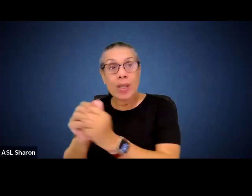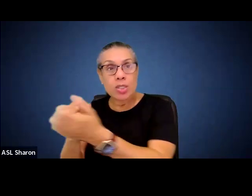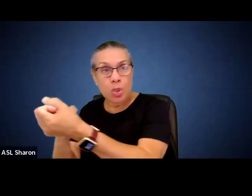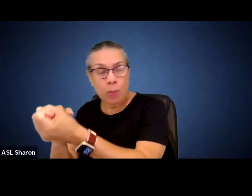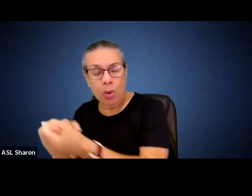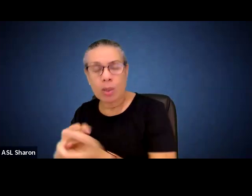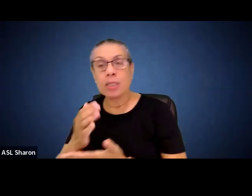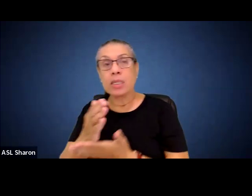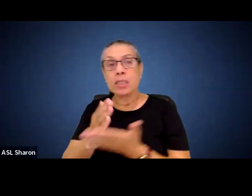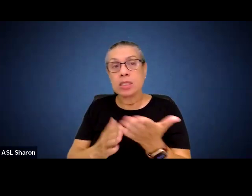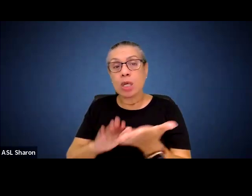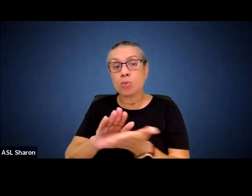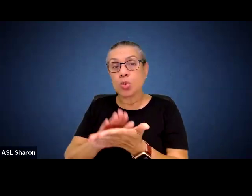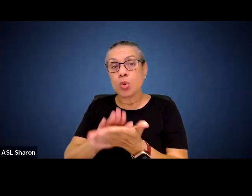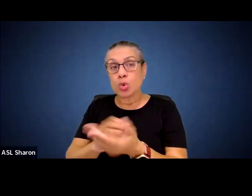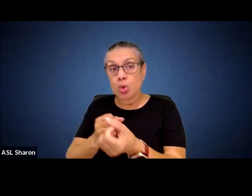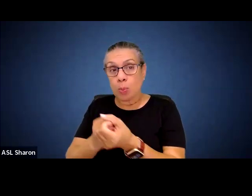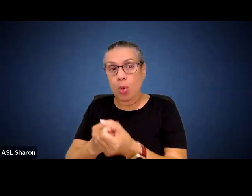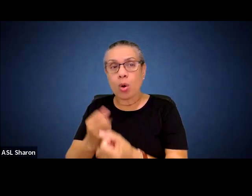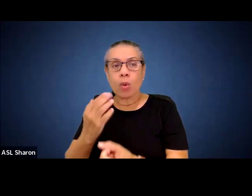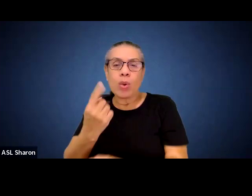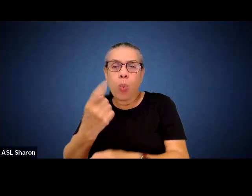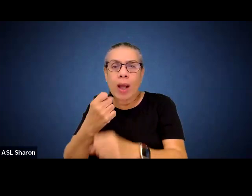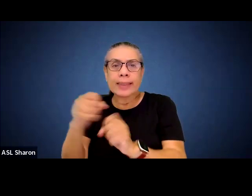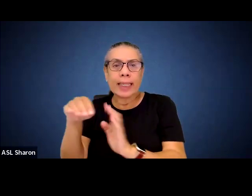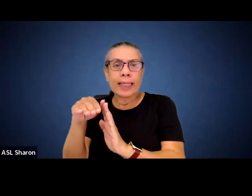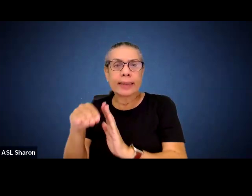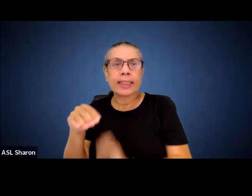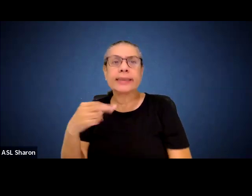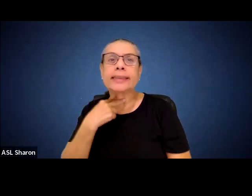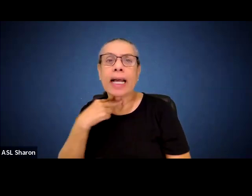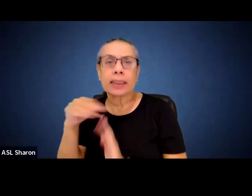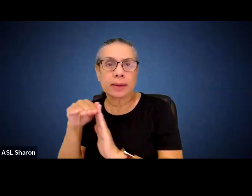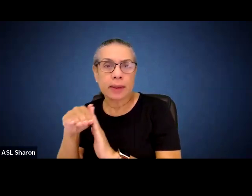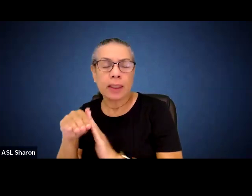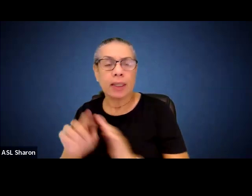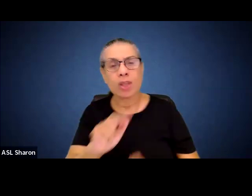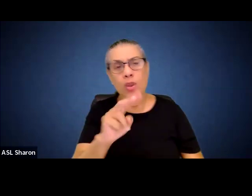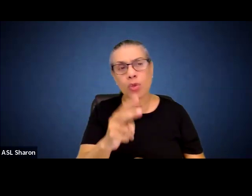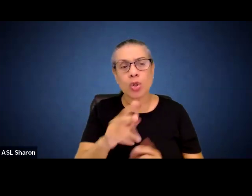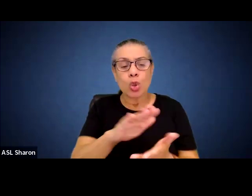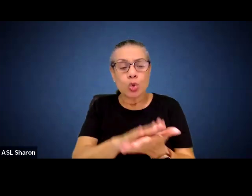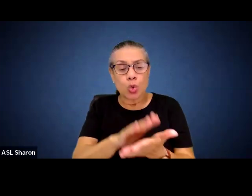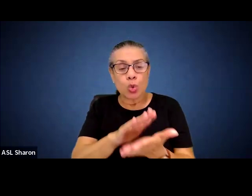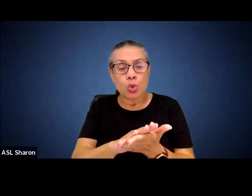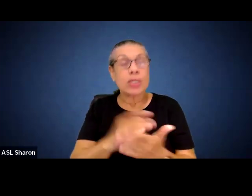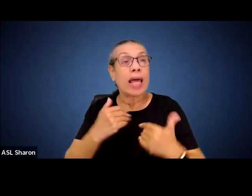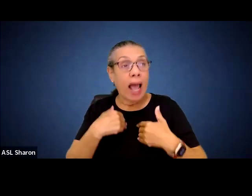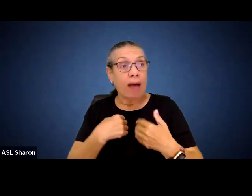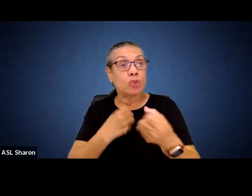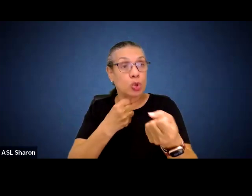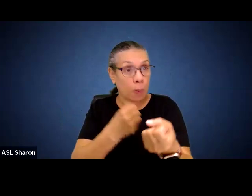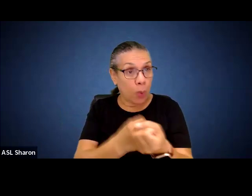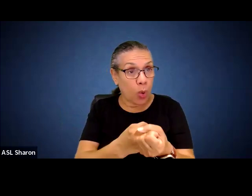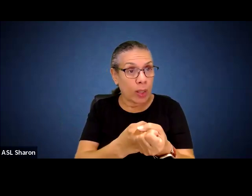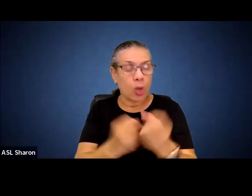year of decline, and we're sort of trying to tune in and understand what happened. And then there's this third category, is like schools who are getting support and they're either having